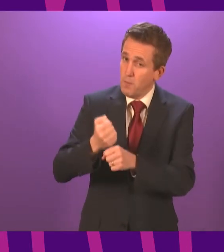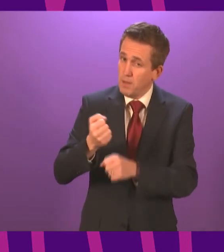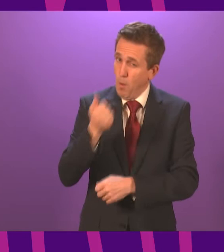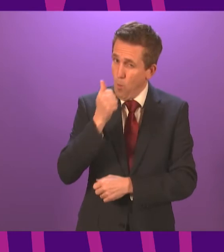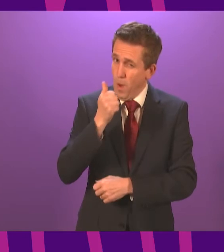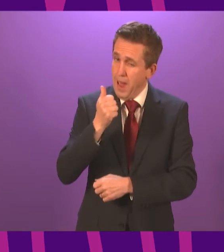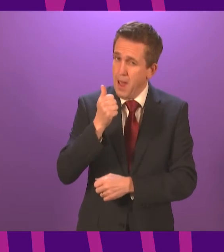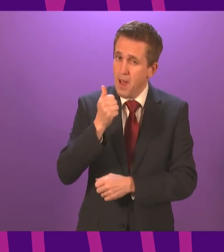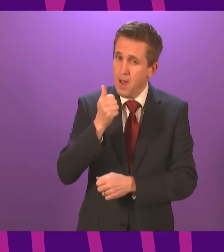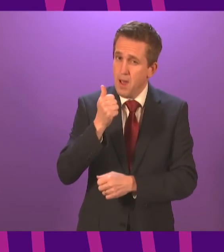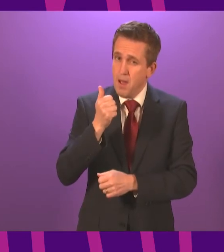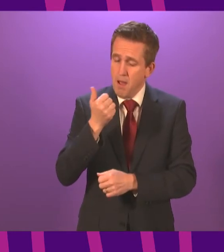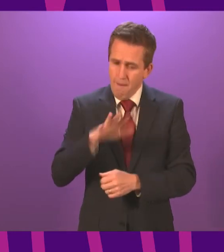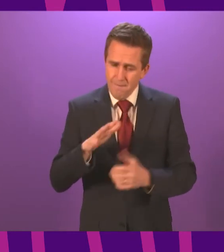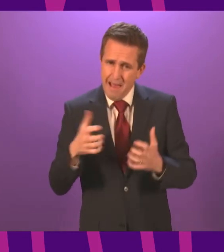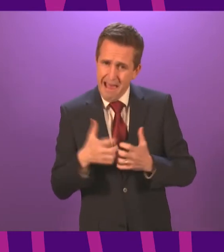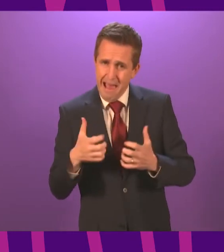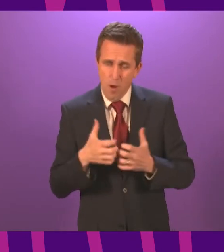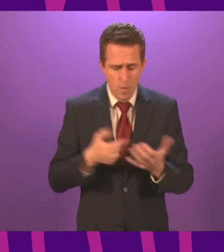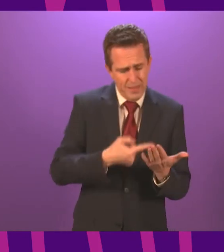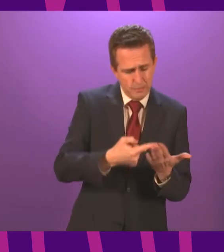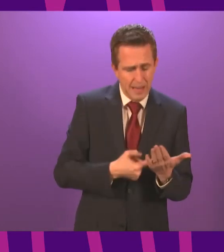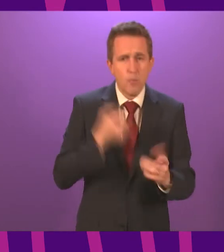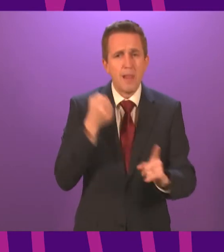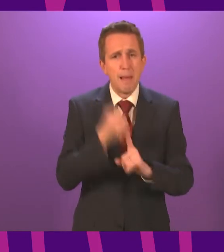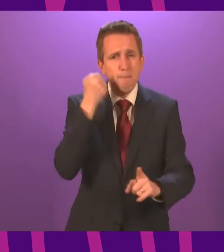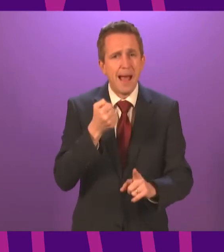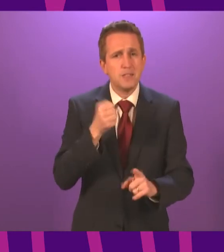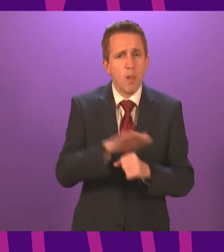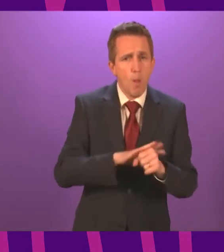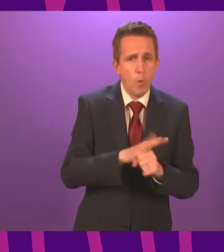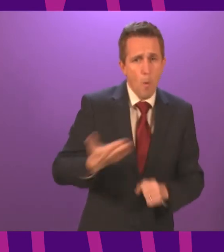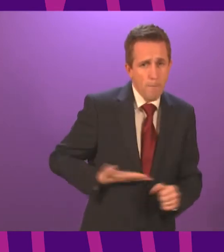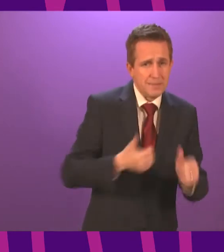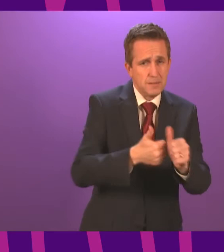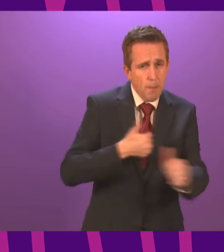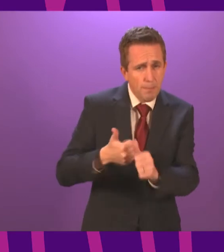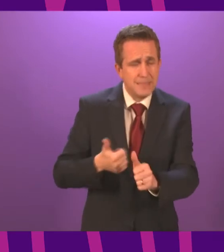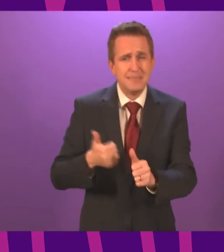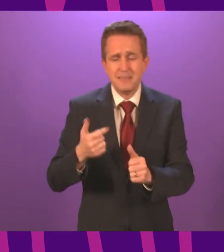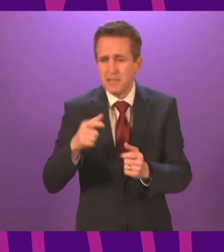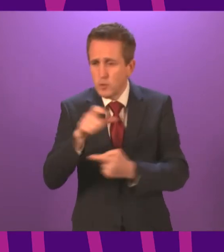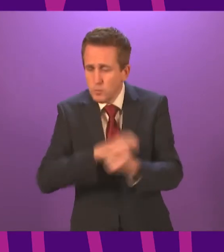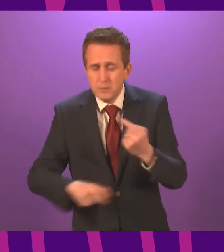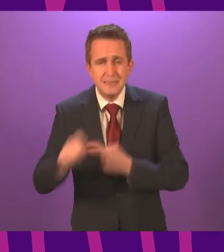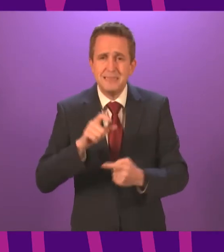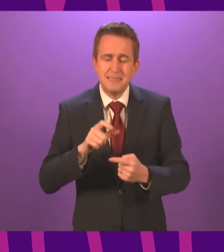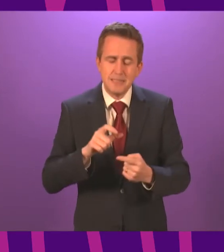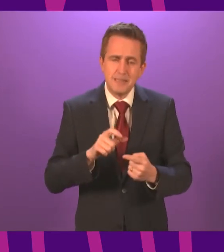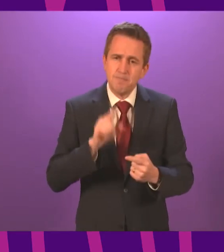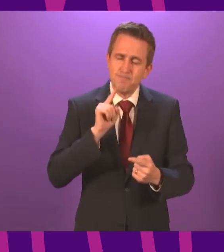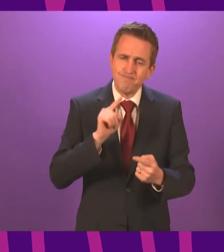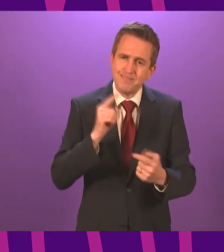significant consequences of these measures for local businesses and communities and for Scotland as a whole. These decisions are not taken